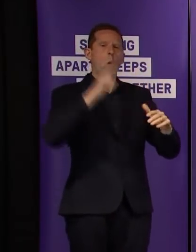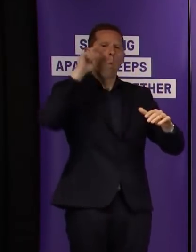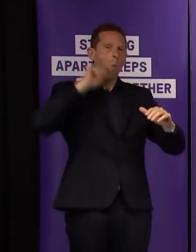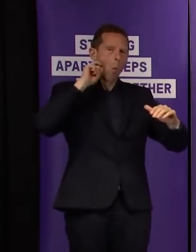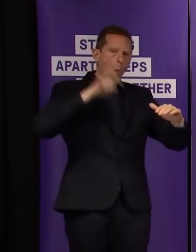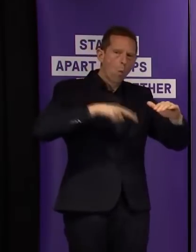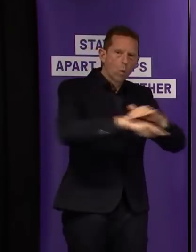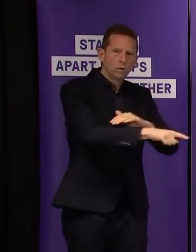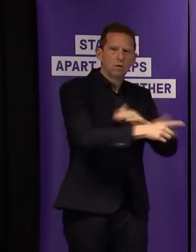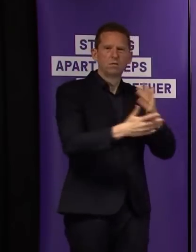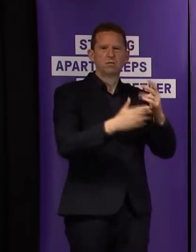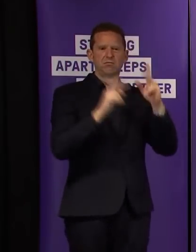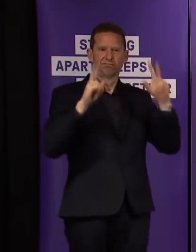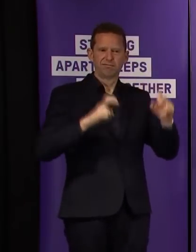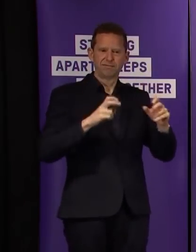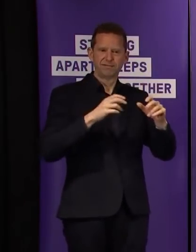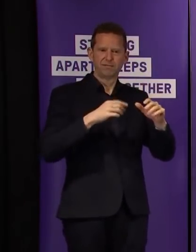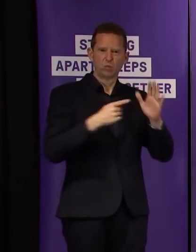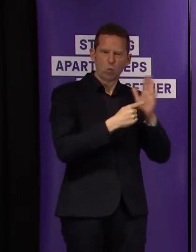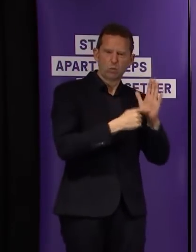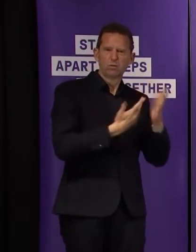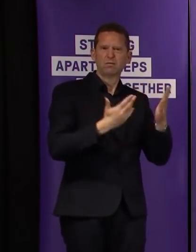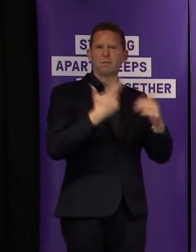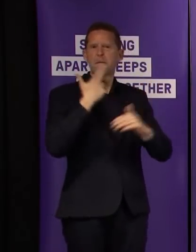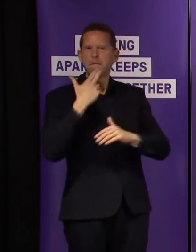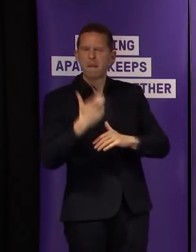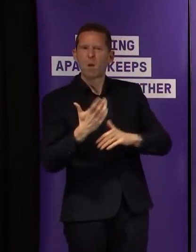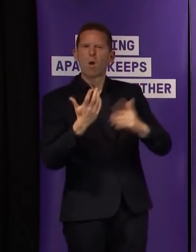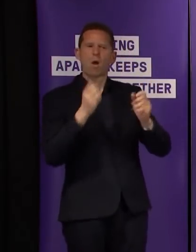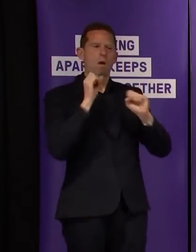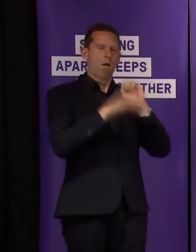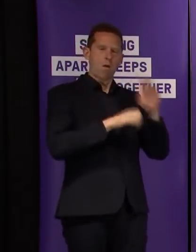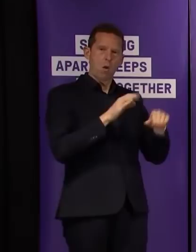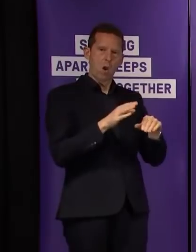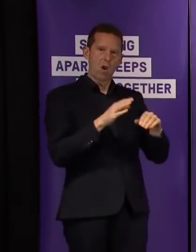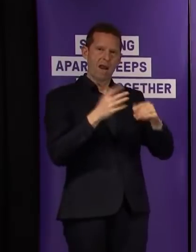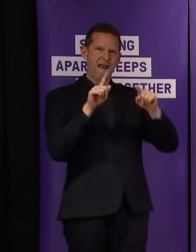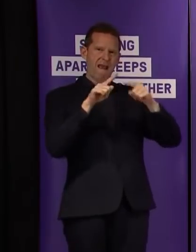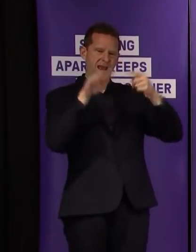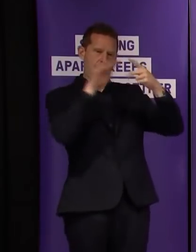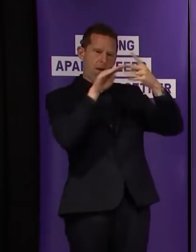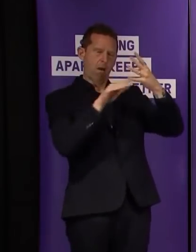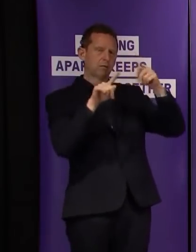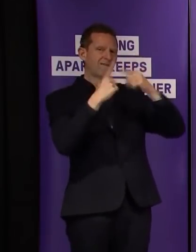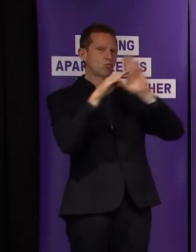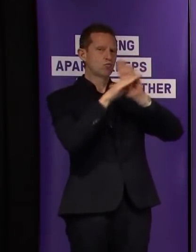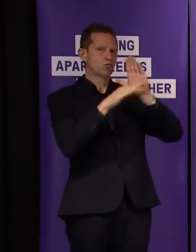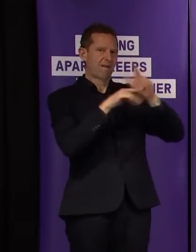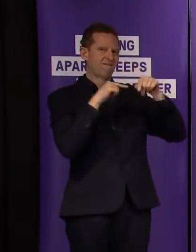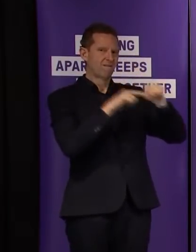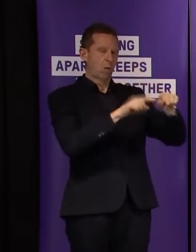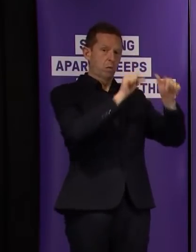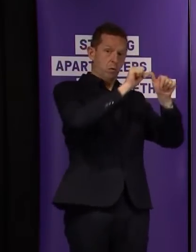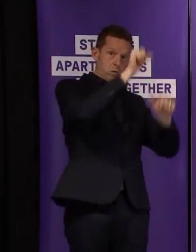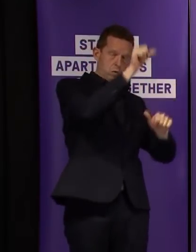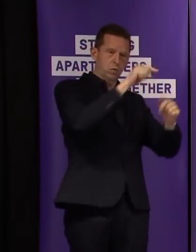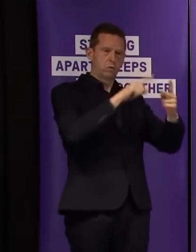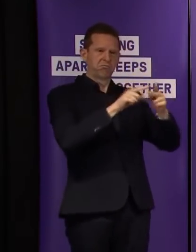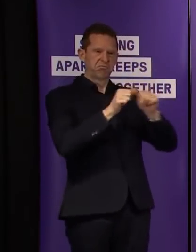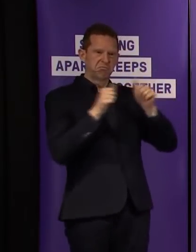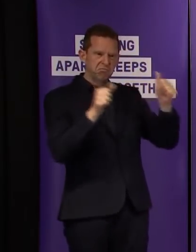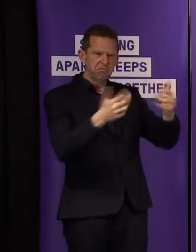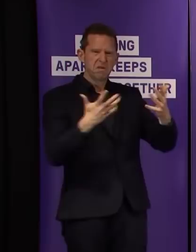the sewerage, the roads, the power, all of that. There are rules that relate currently to each of those. And some of the percentages,